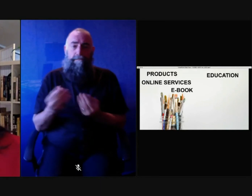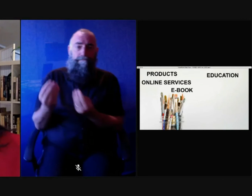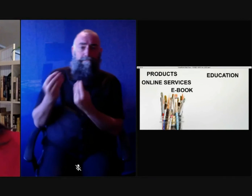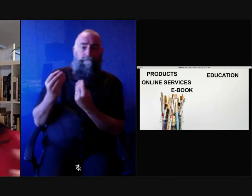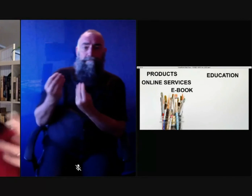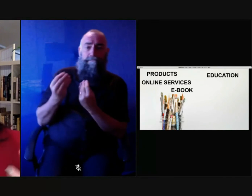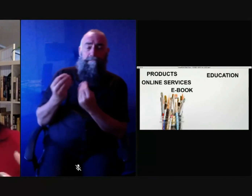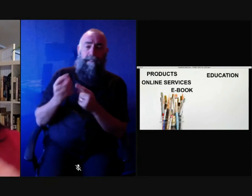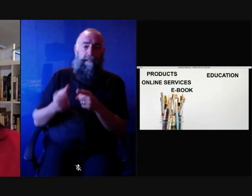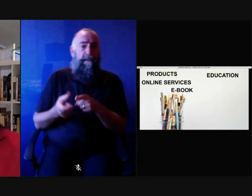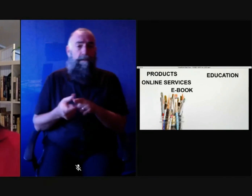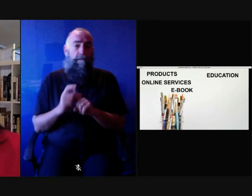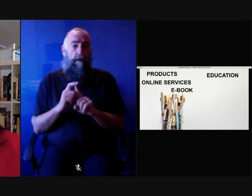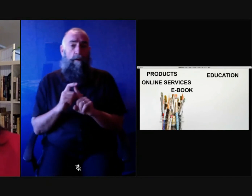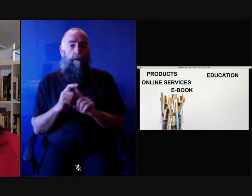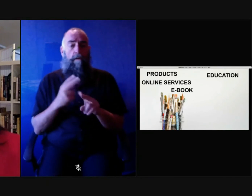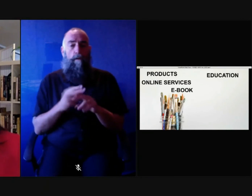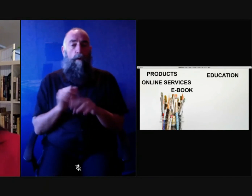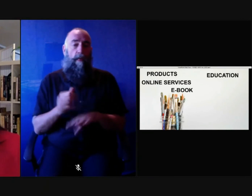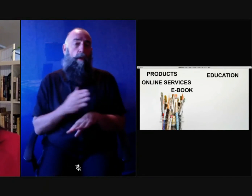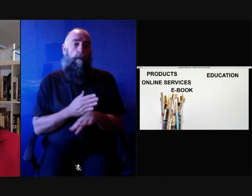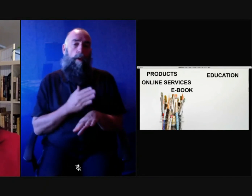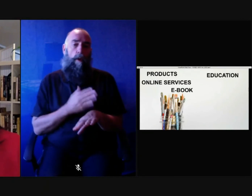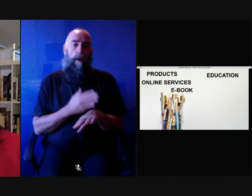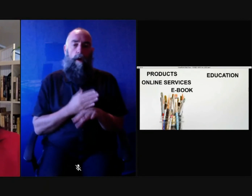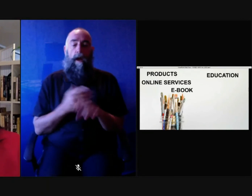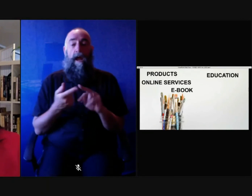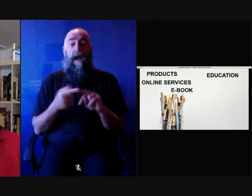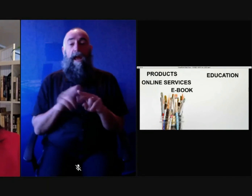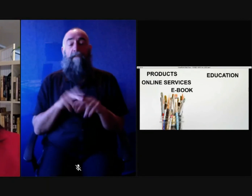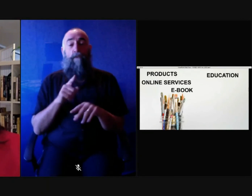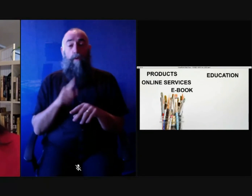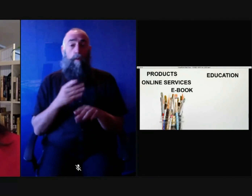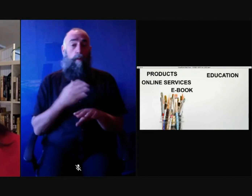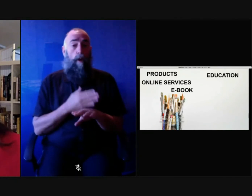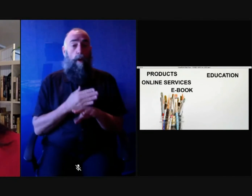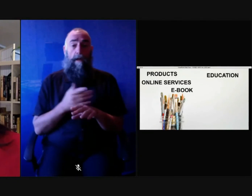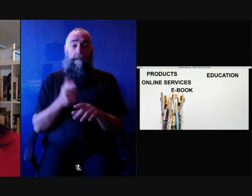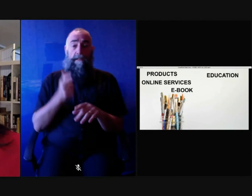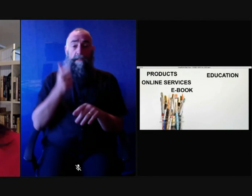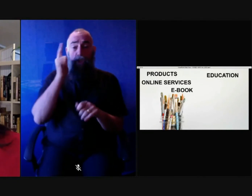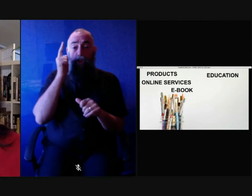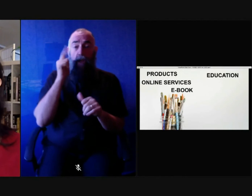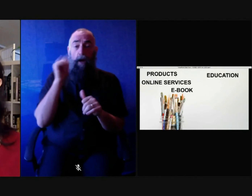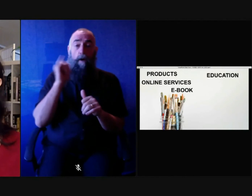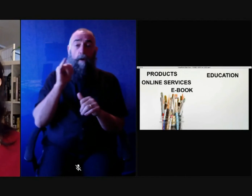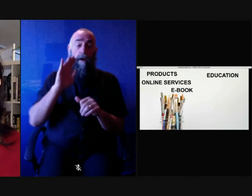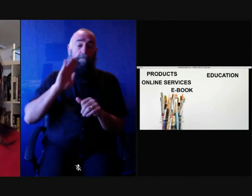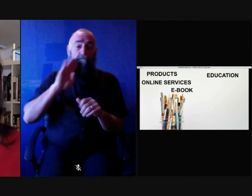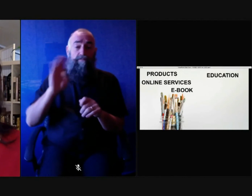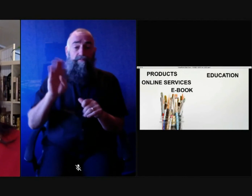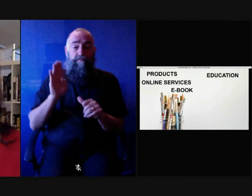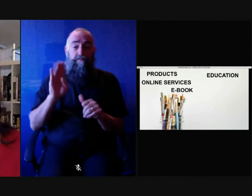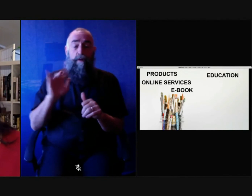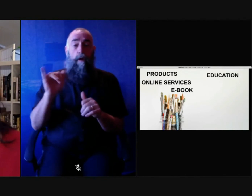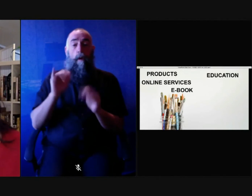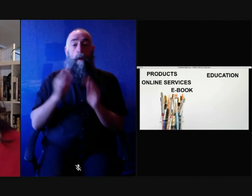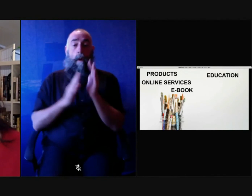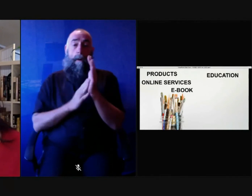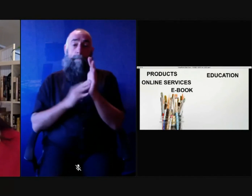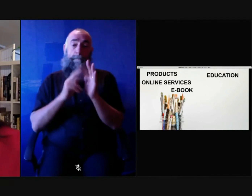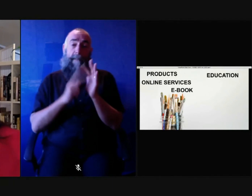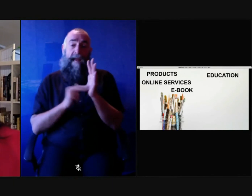they need to help them do their work. So if you are a teacher, a lecturer, or a mentor or a tutor, there are